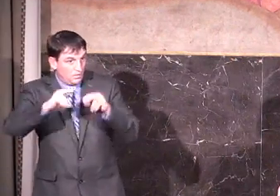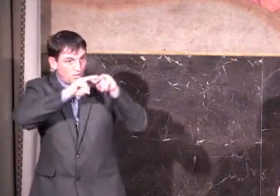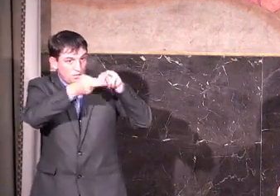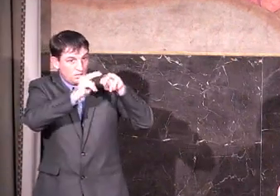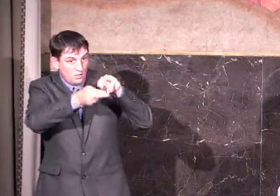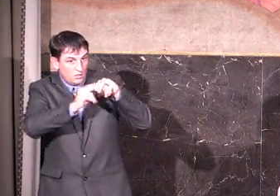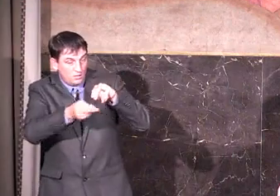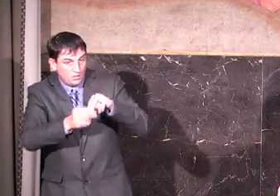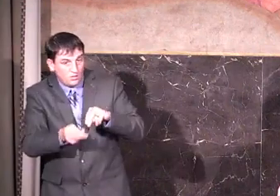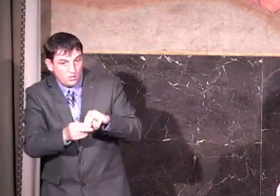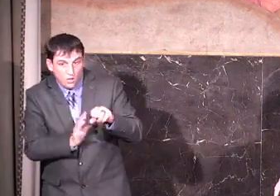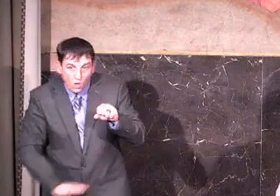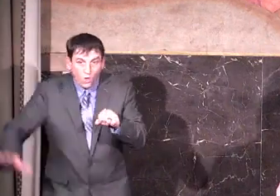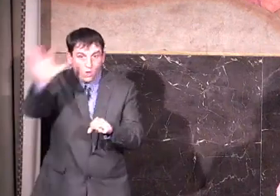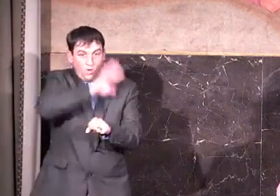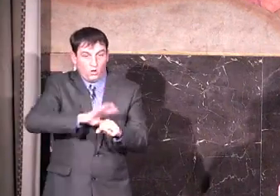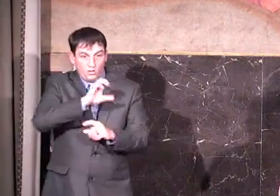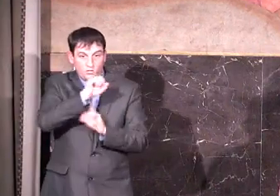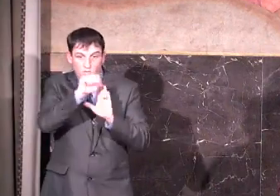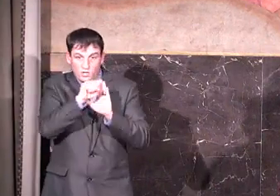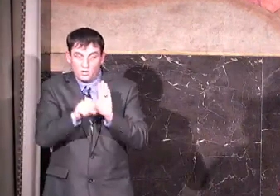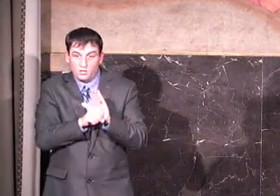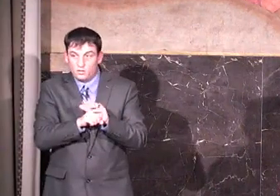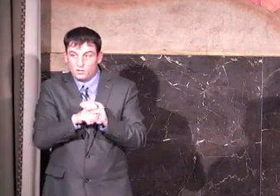region? Well, we don't have